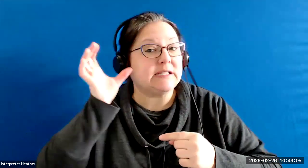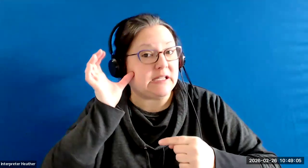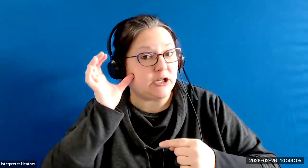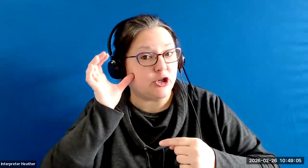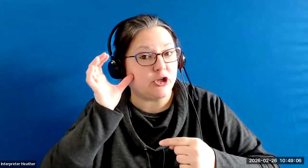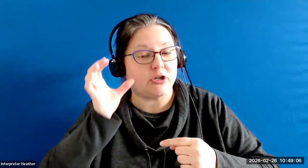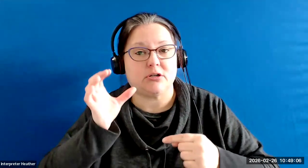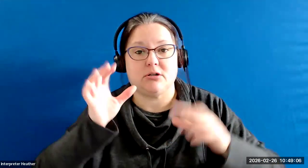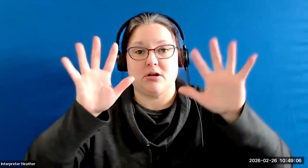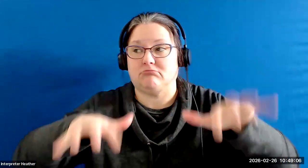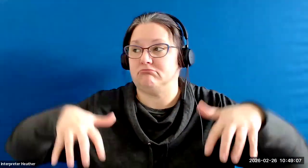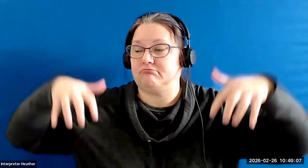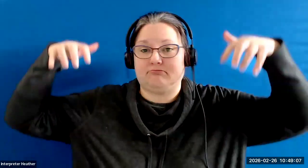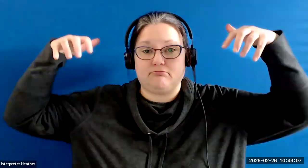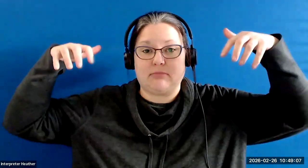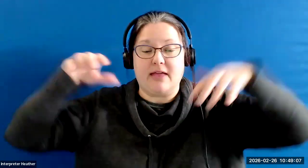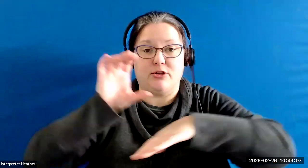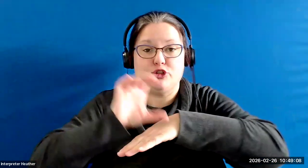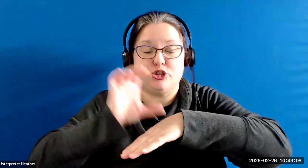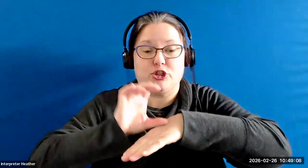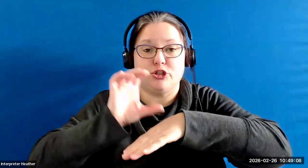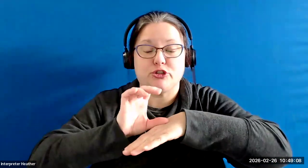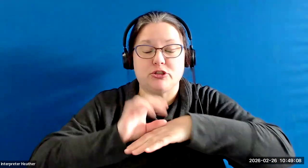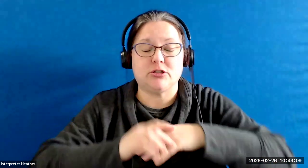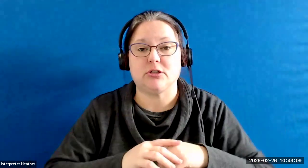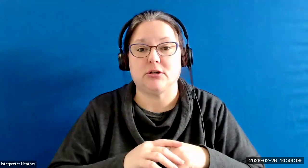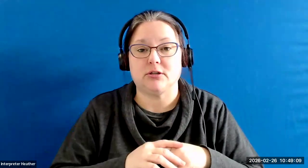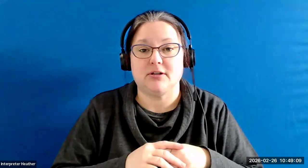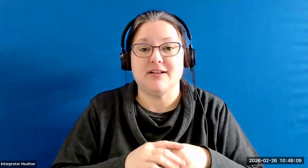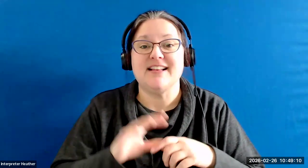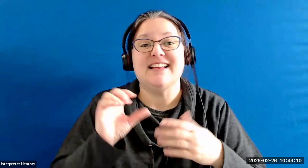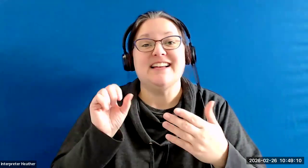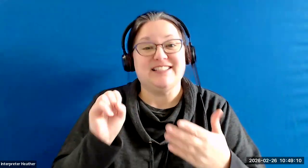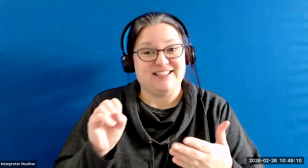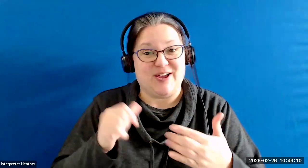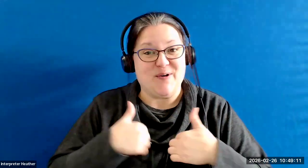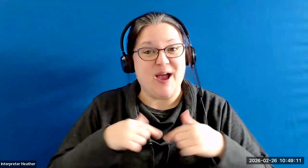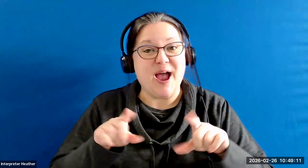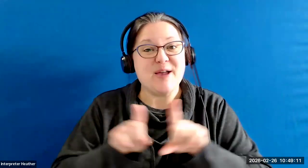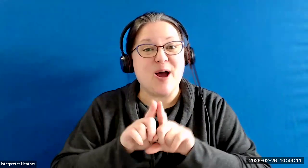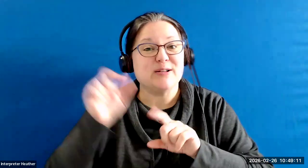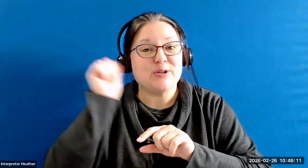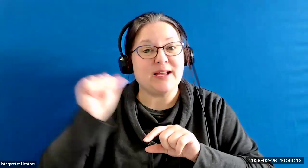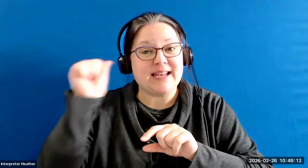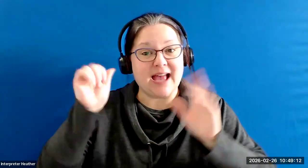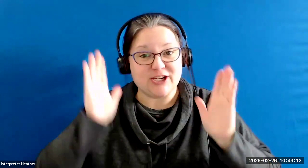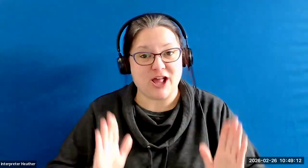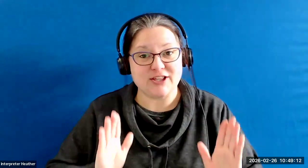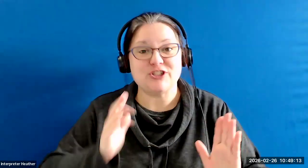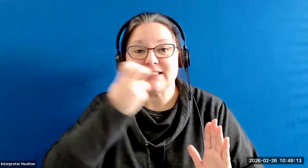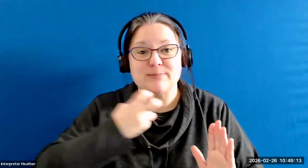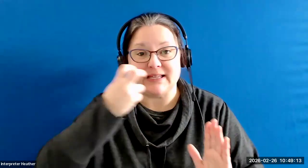our large atrium auditorium. And so I'm also an audiologist, speech and